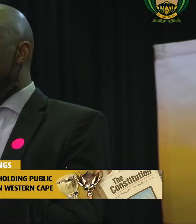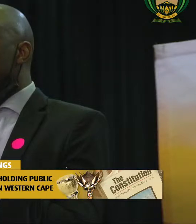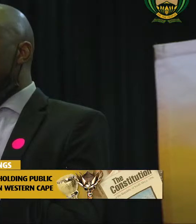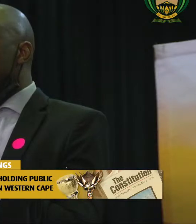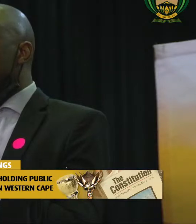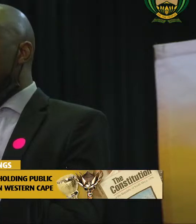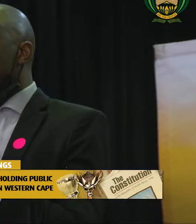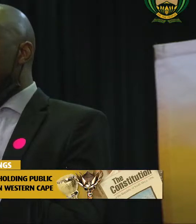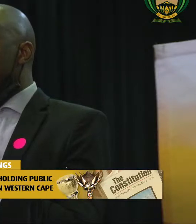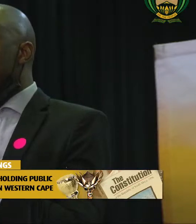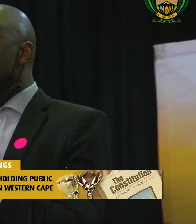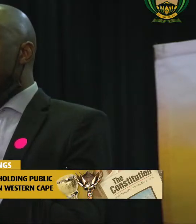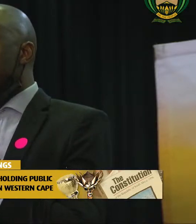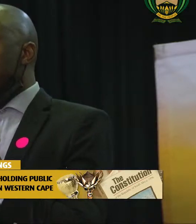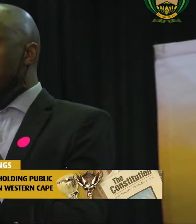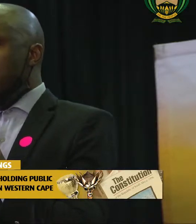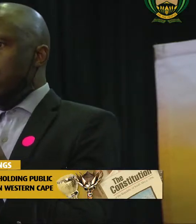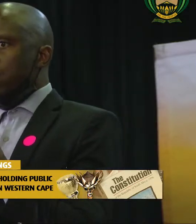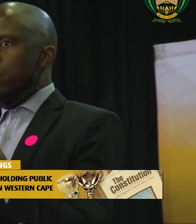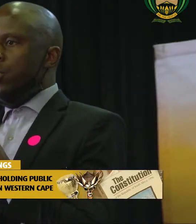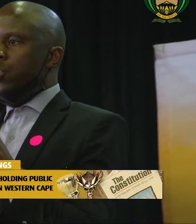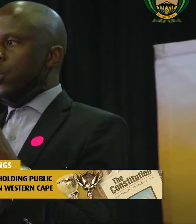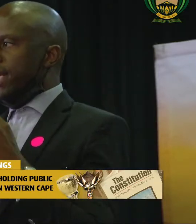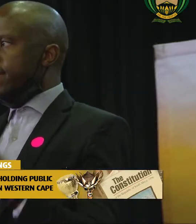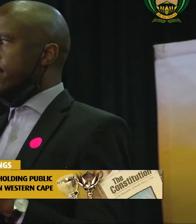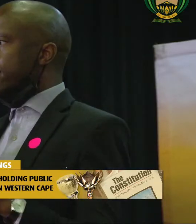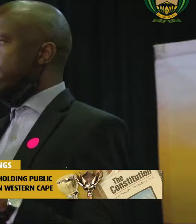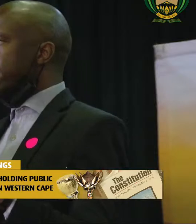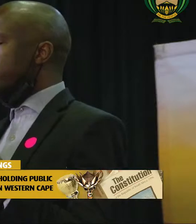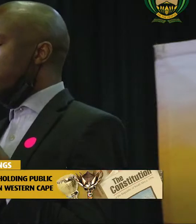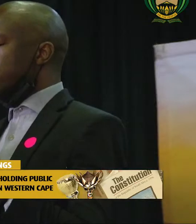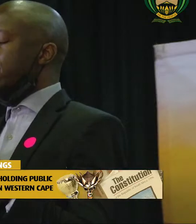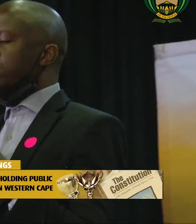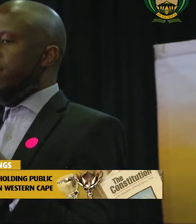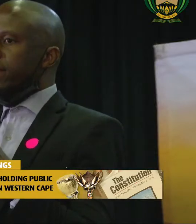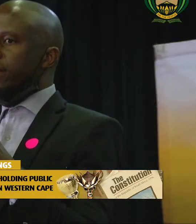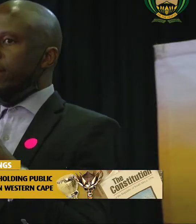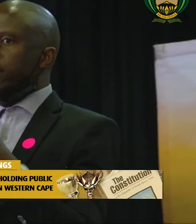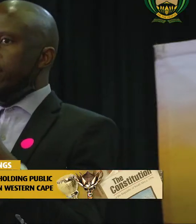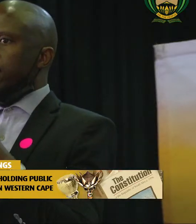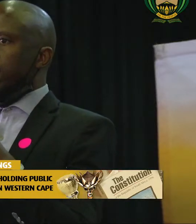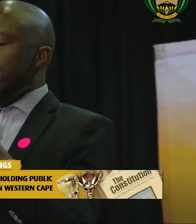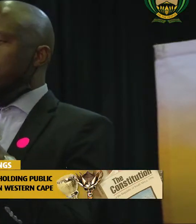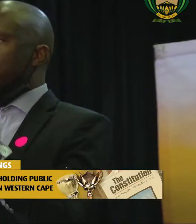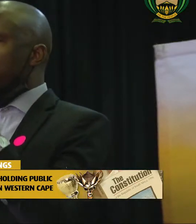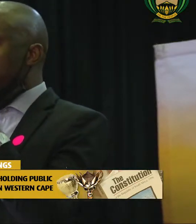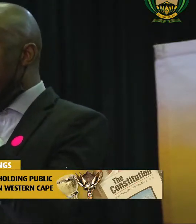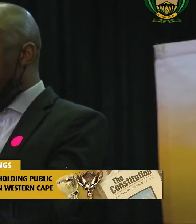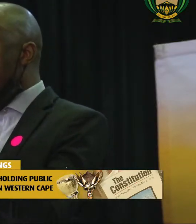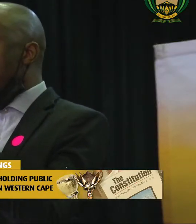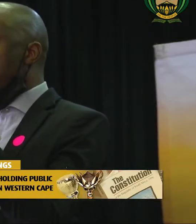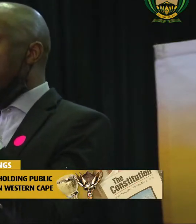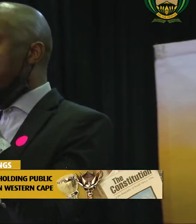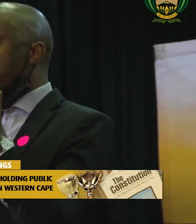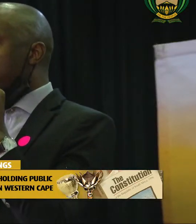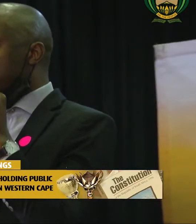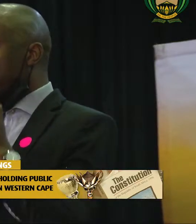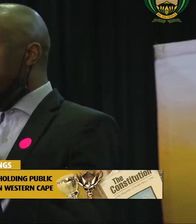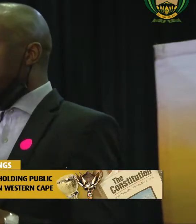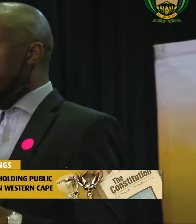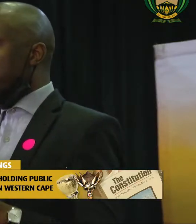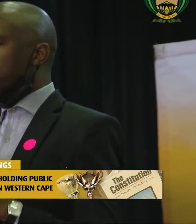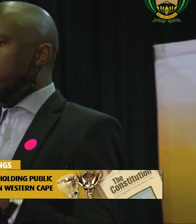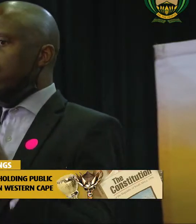kweli lentshona koloni. So this is an important meeting that you